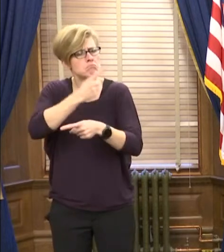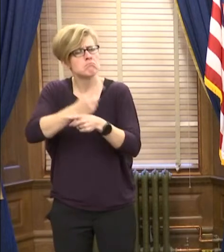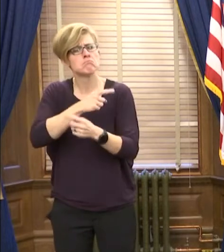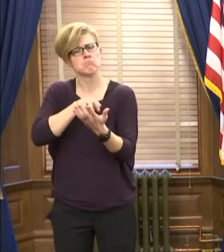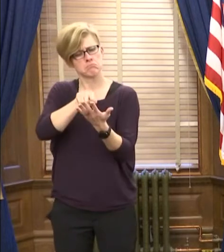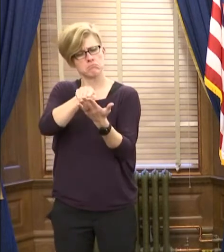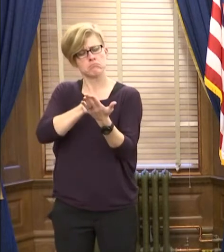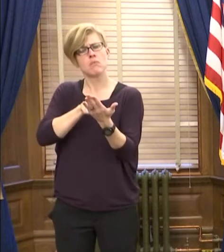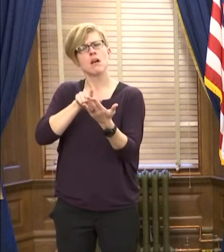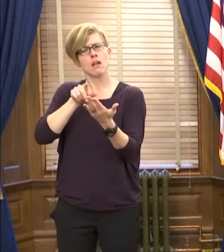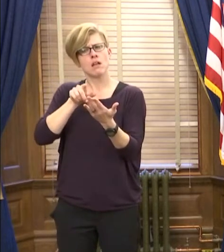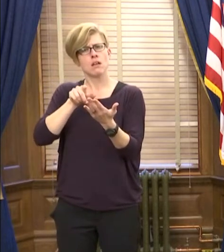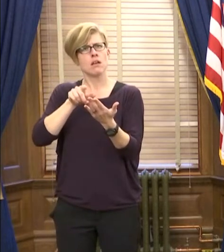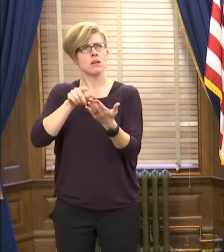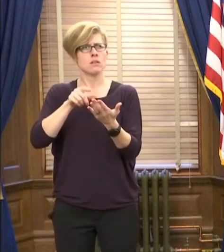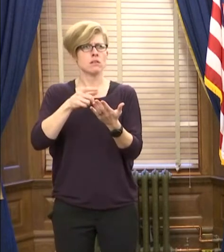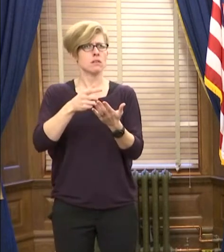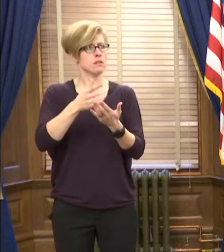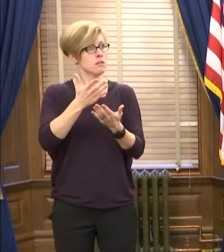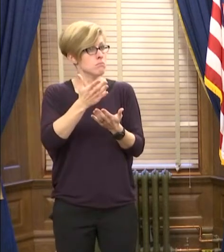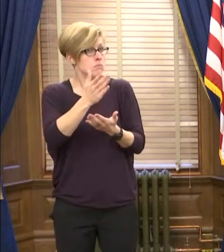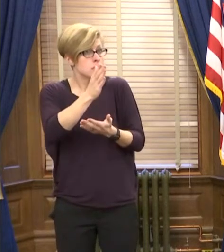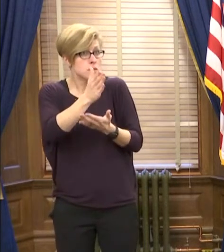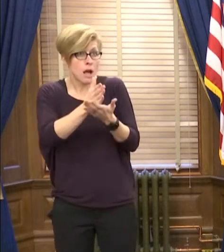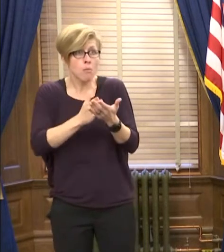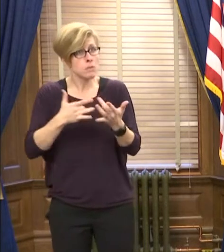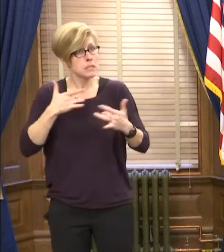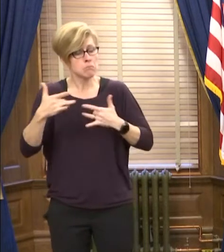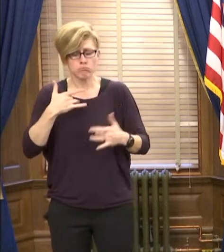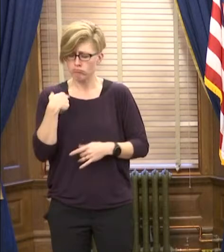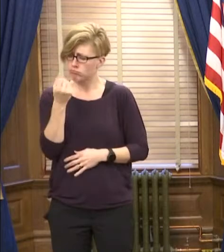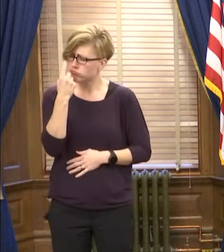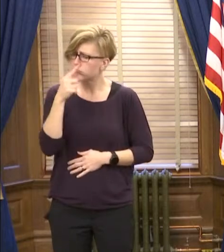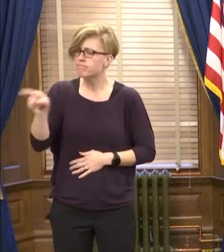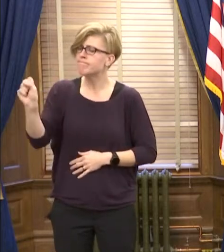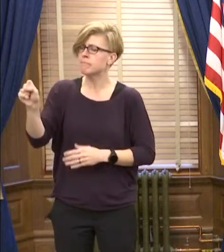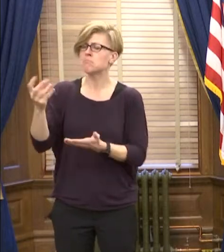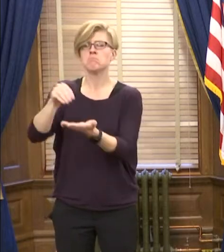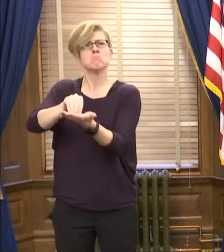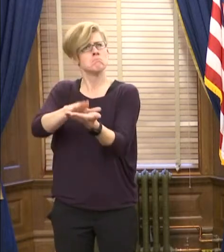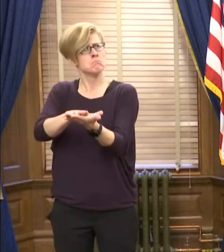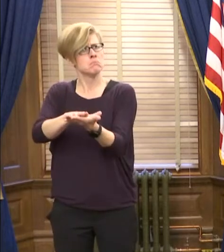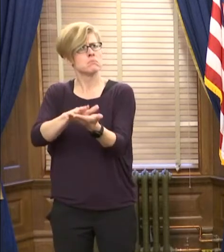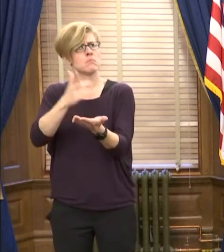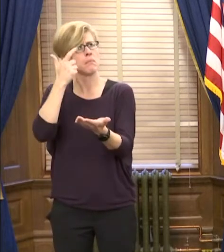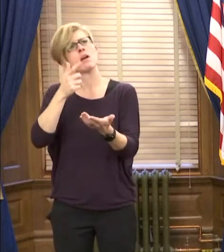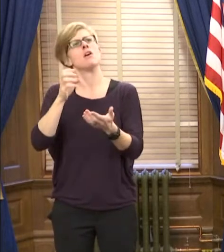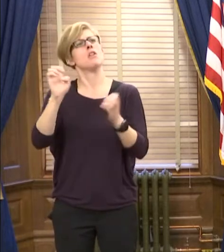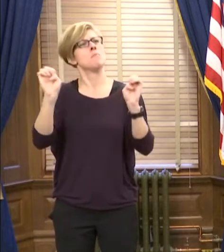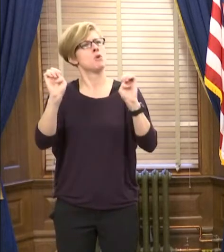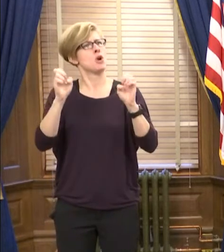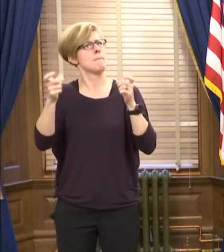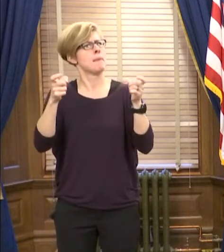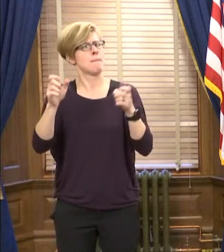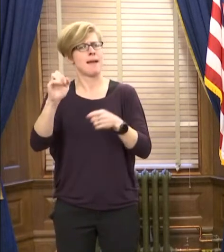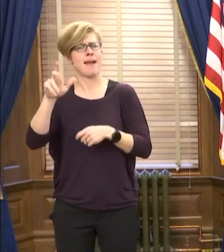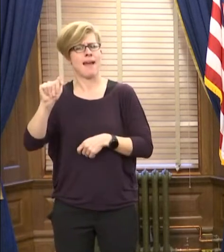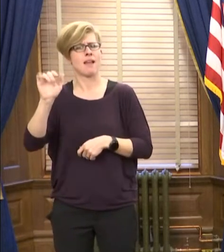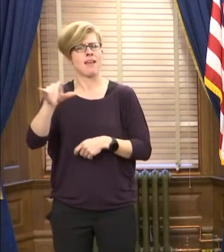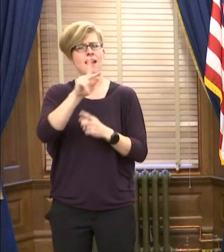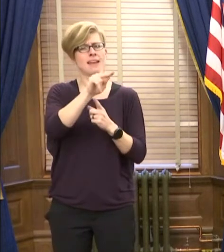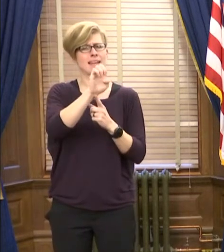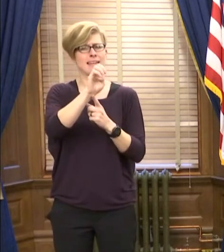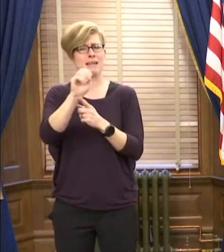that addresses, what are some legitimate issues, given that the Emergency Management Act, I think, was